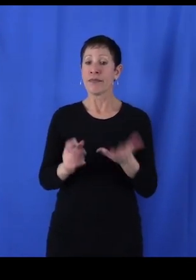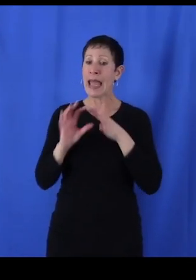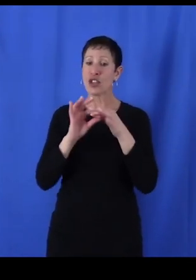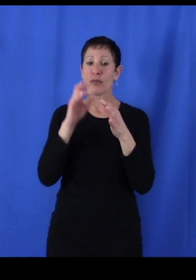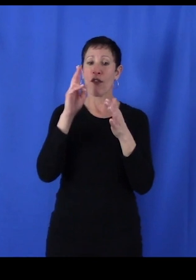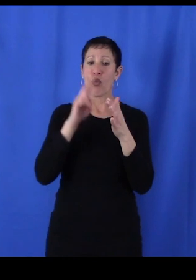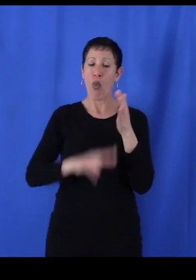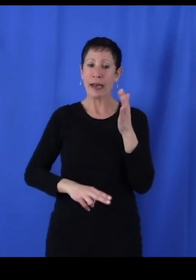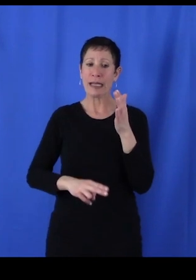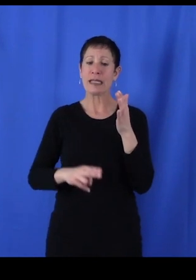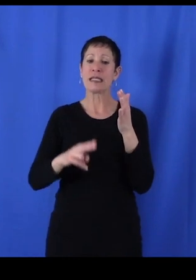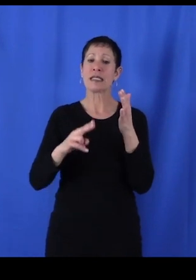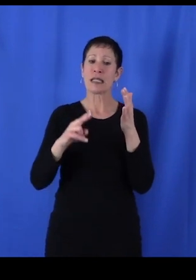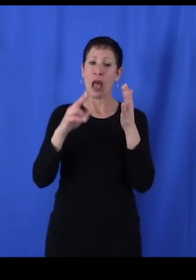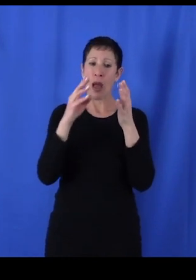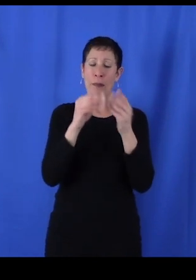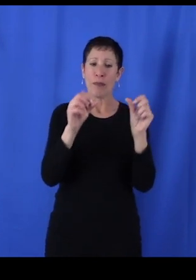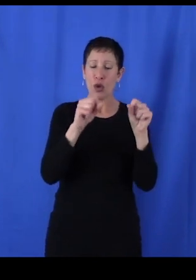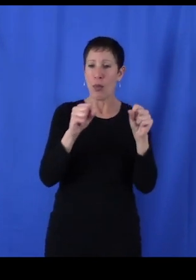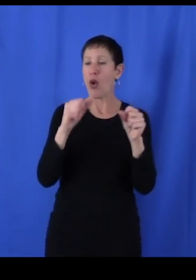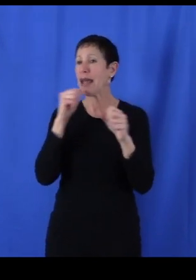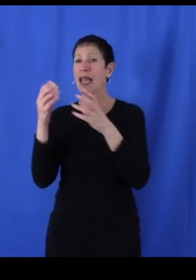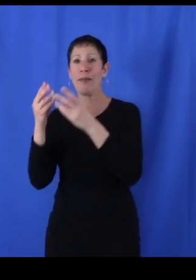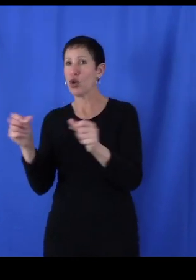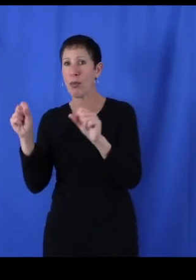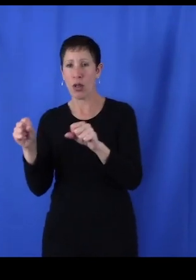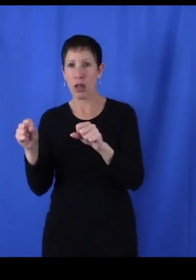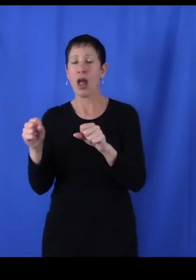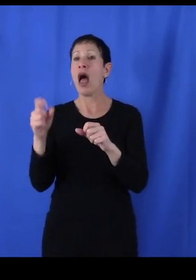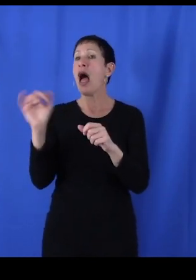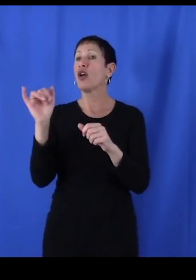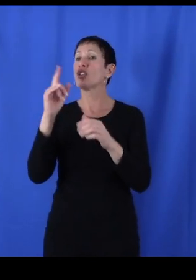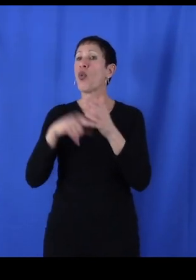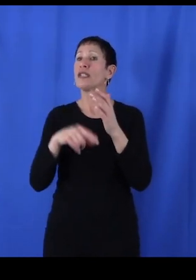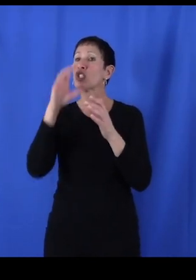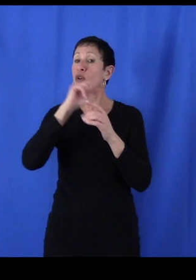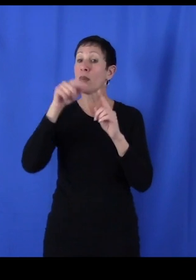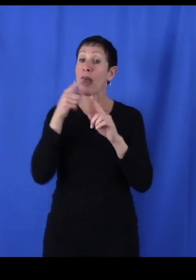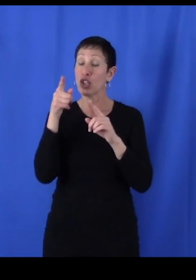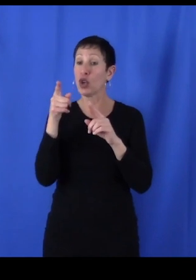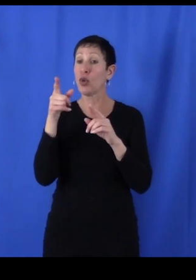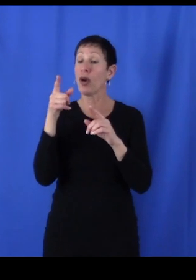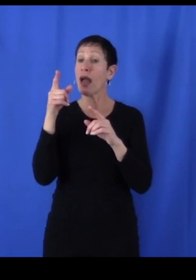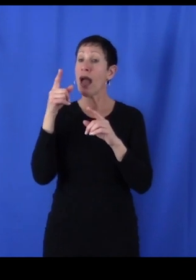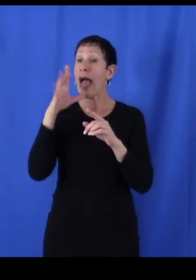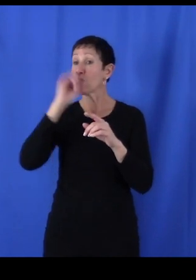Both in terms of what's immutable and mutable, but also what's being assumed about you and your relations.